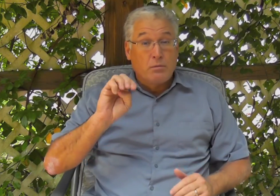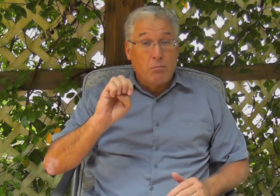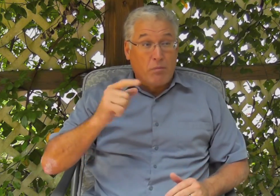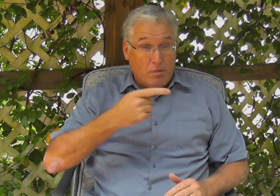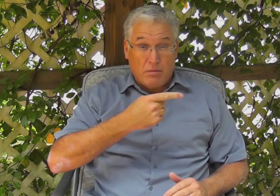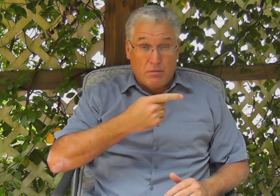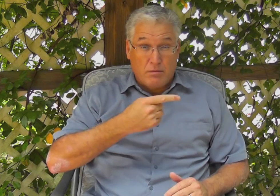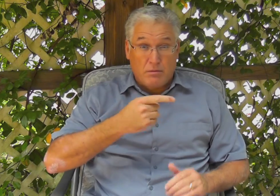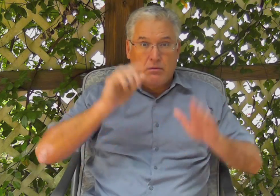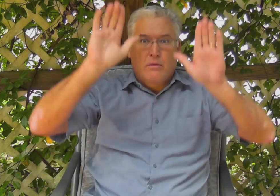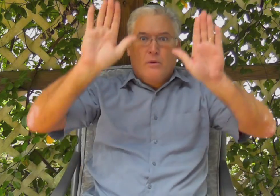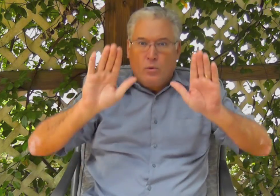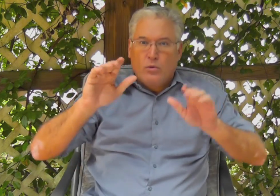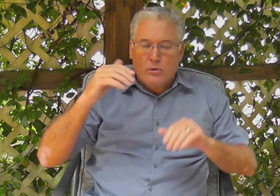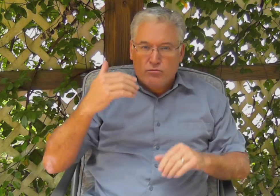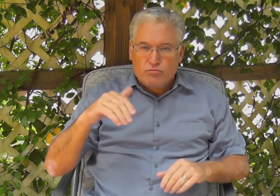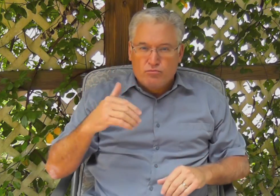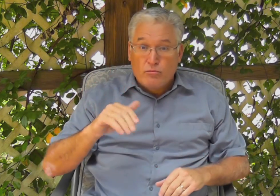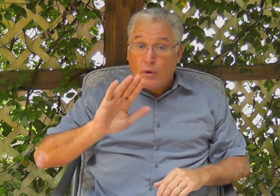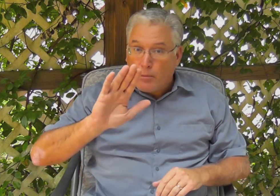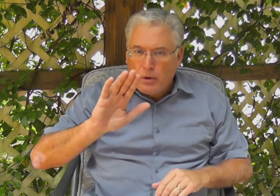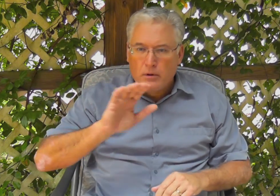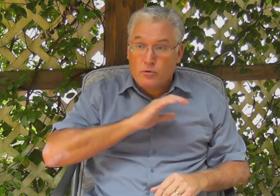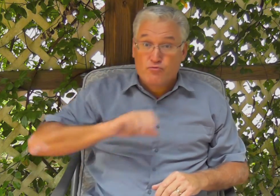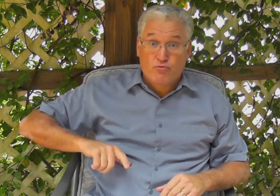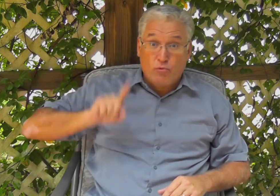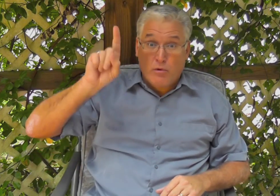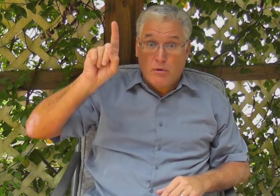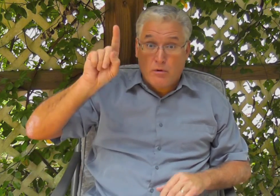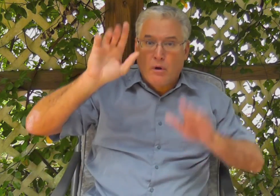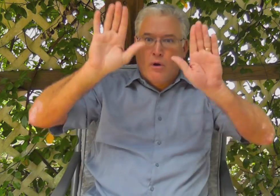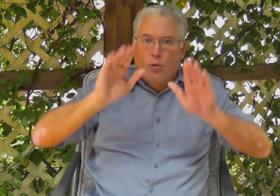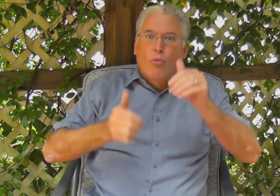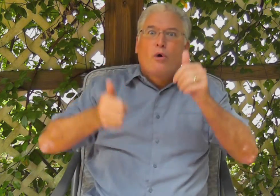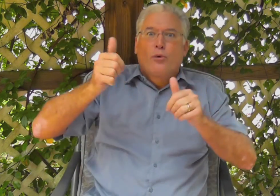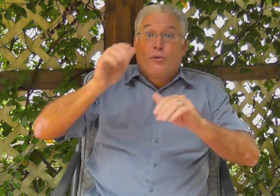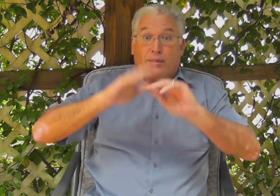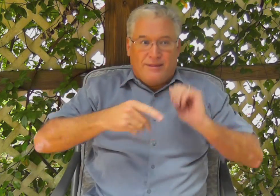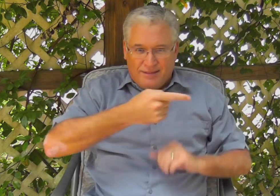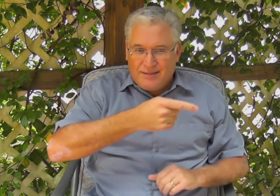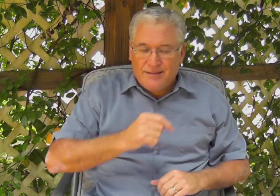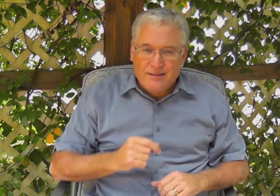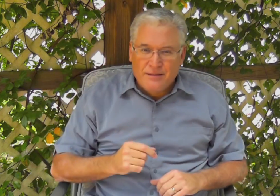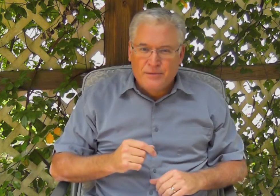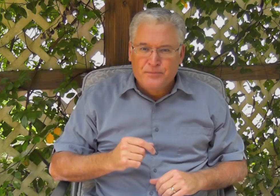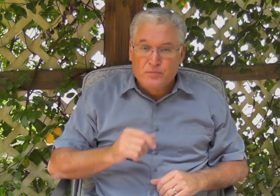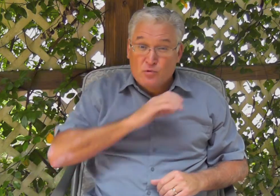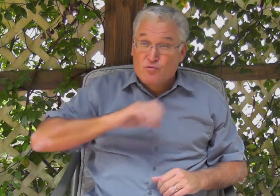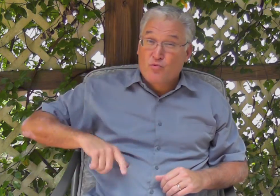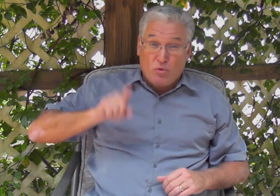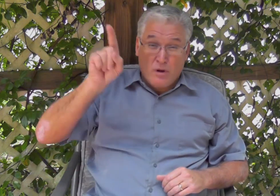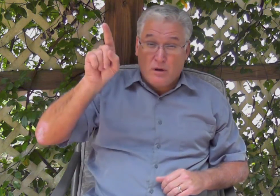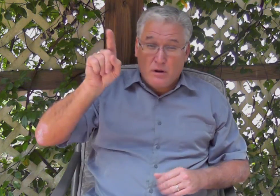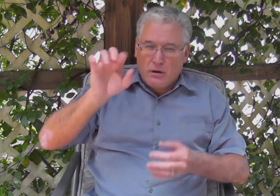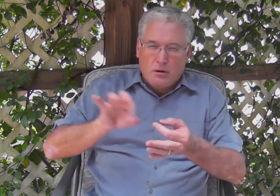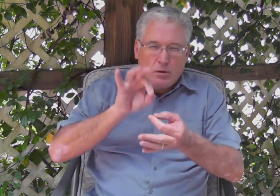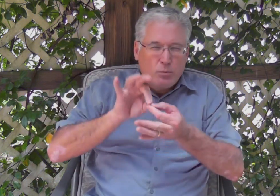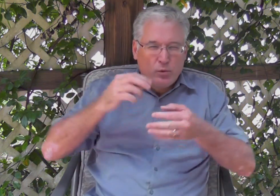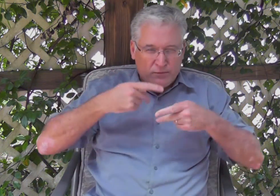Now, let me show you here about Melchizedek, how he is being so great. And he is compared to Christ, but Christ is always